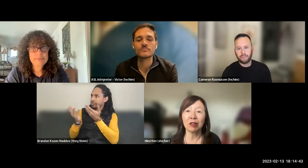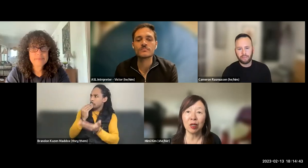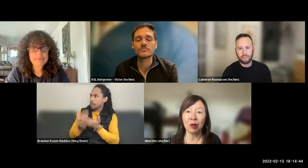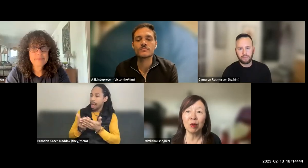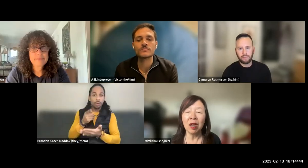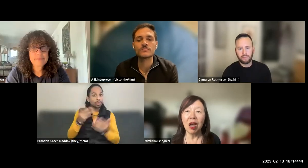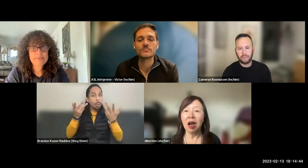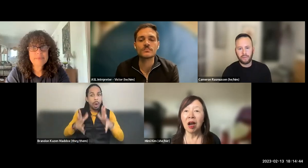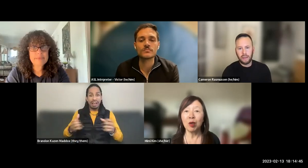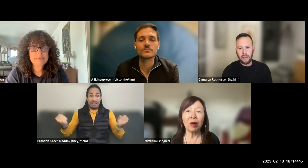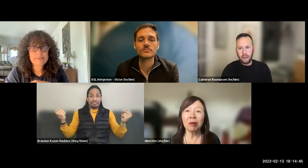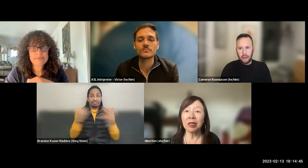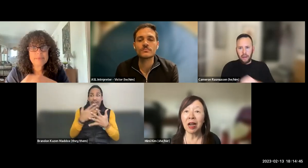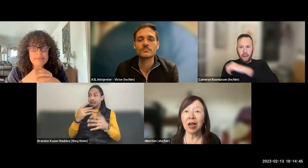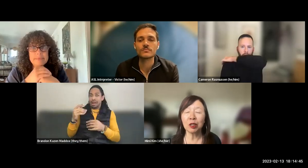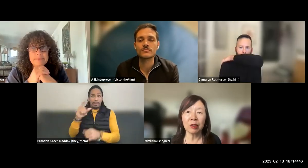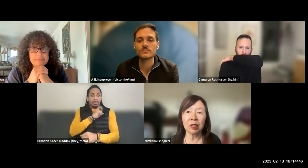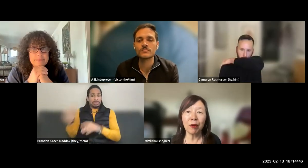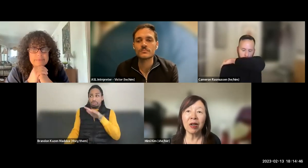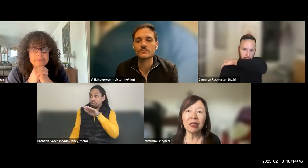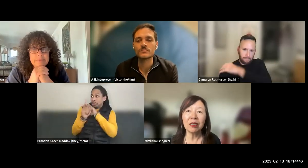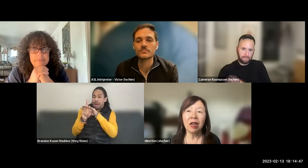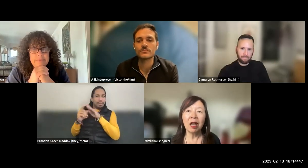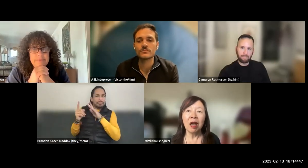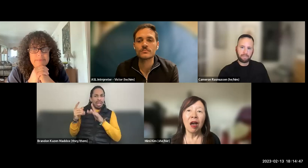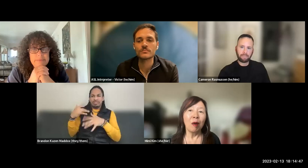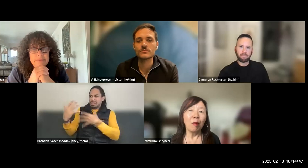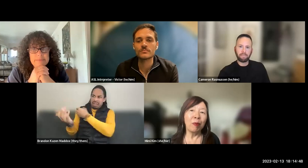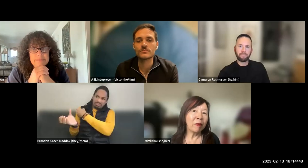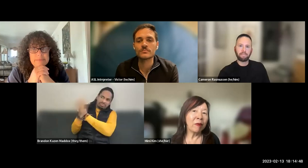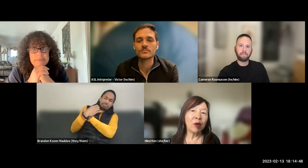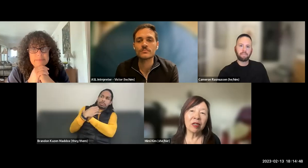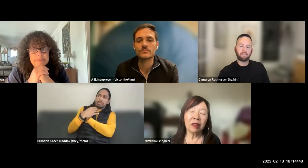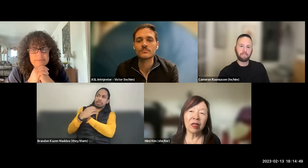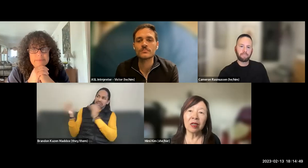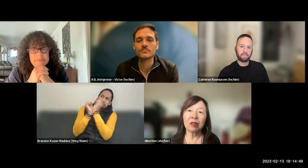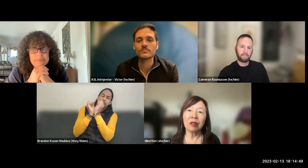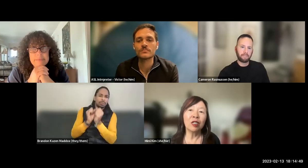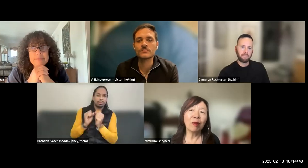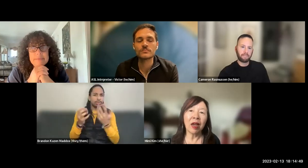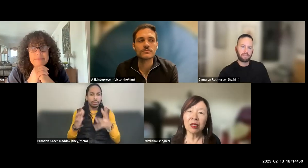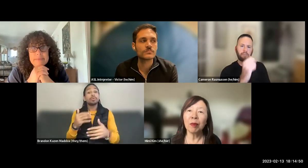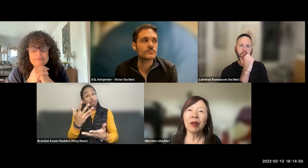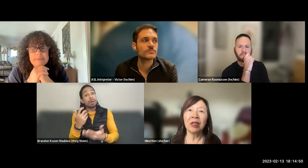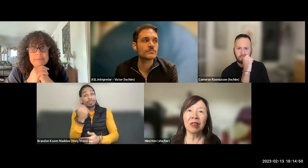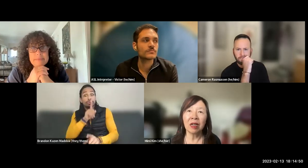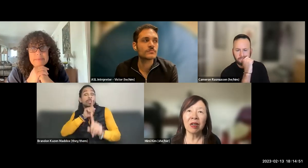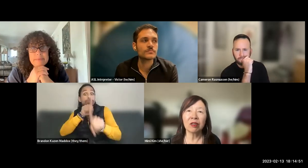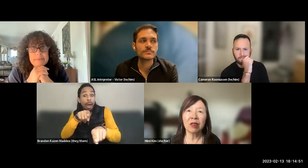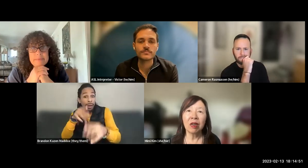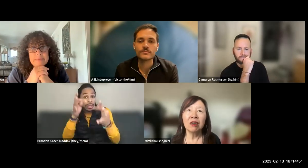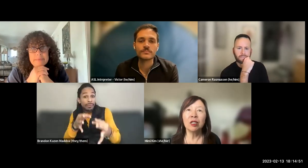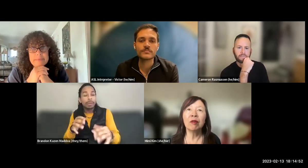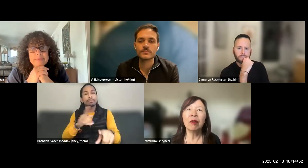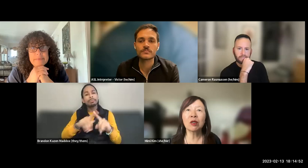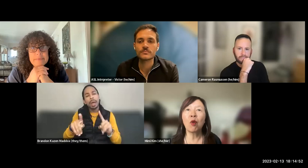inflicted against you. You want somebody to actually respond. But my question then is, did you ask about anything